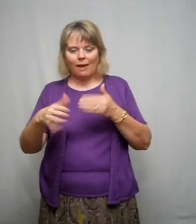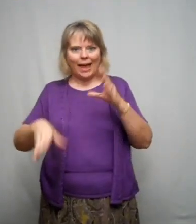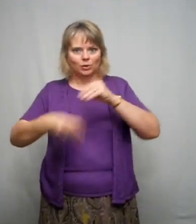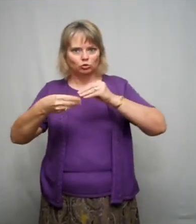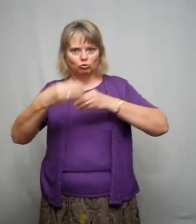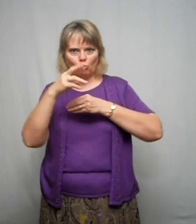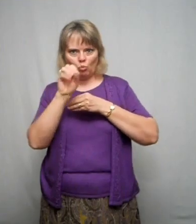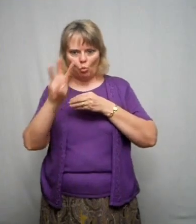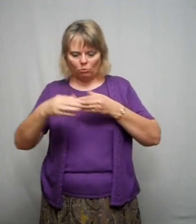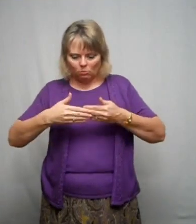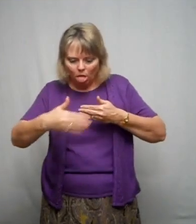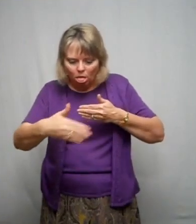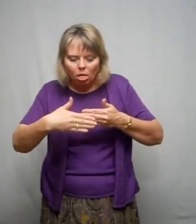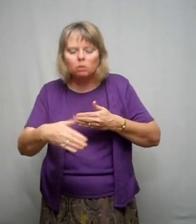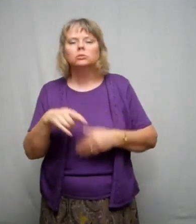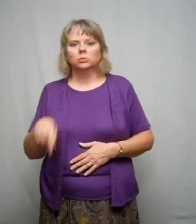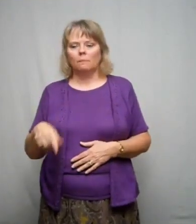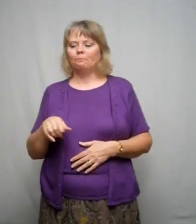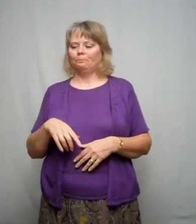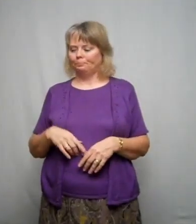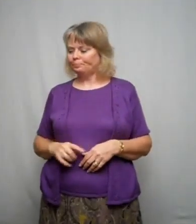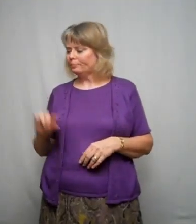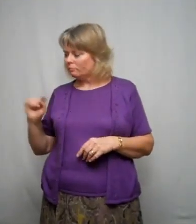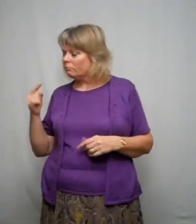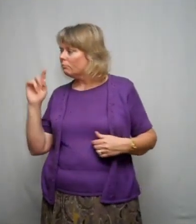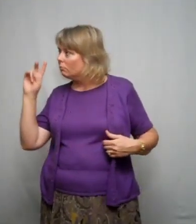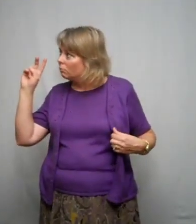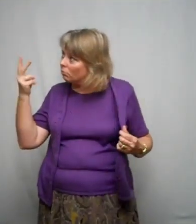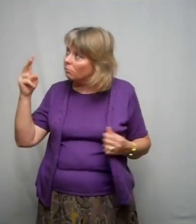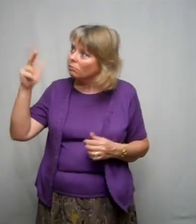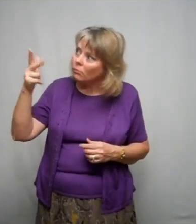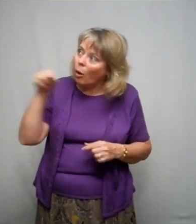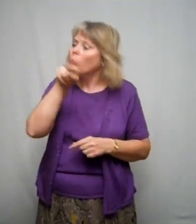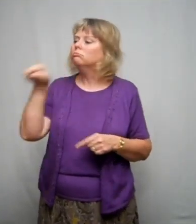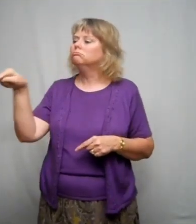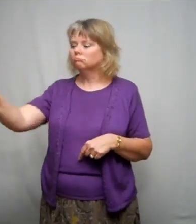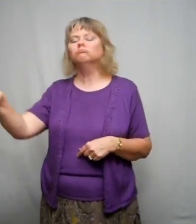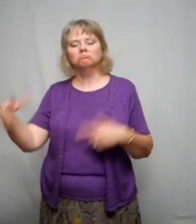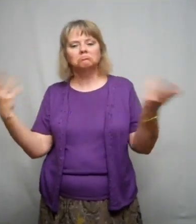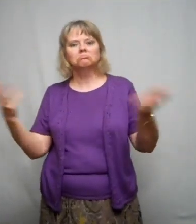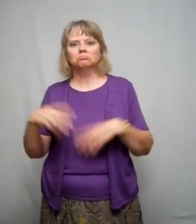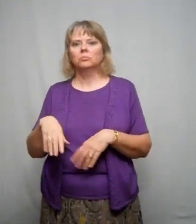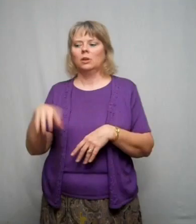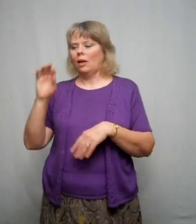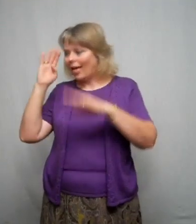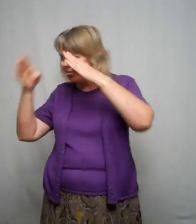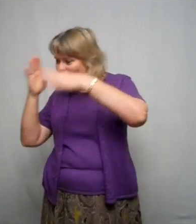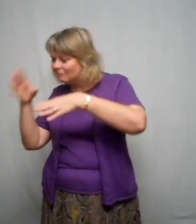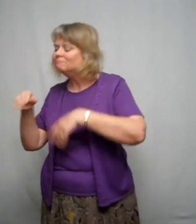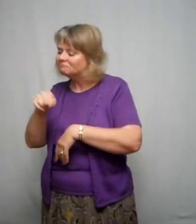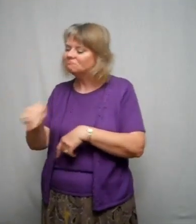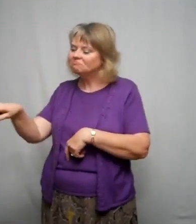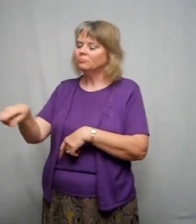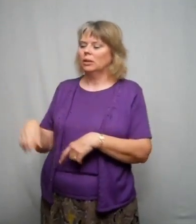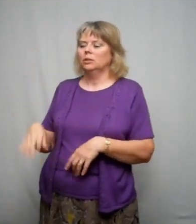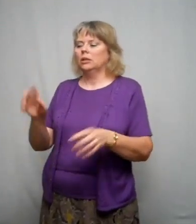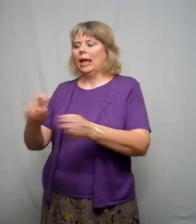extra room for your legs. That's a really nice area there. And so I found my seat and just briefly said hello to